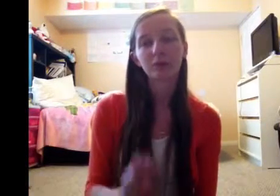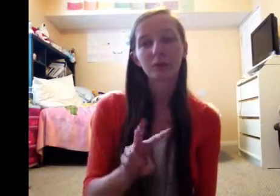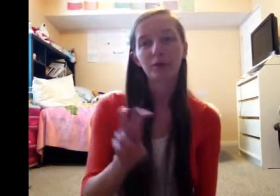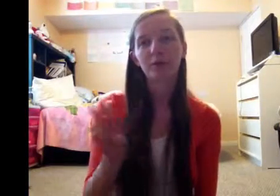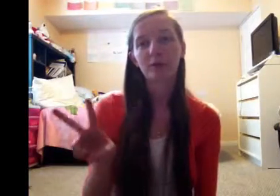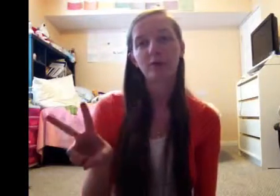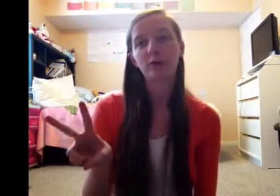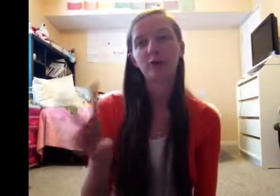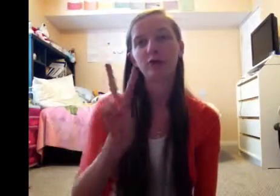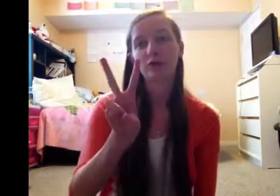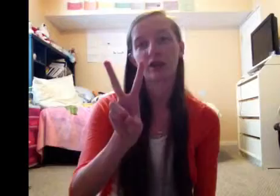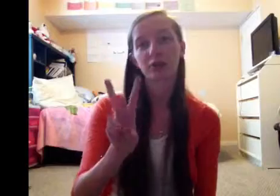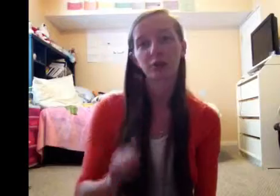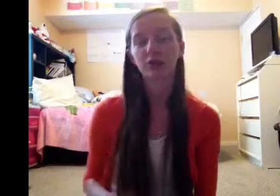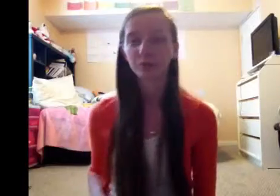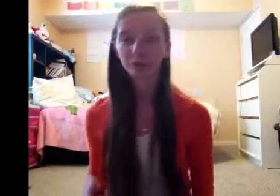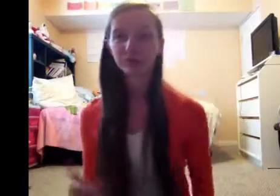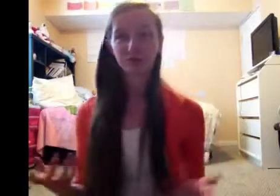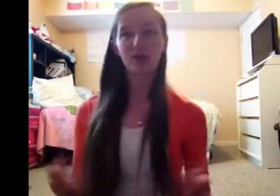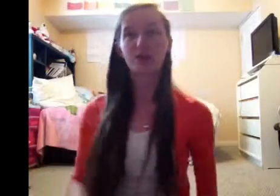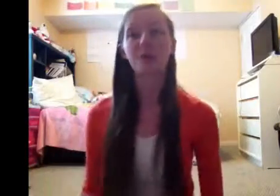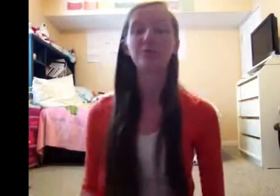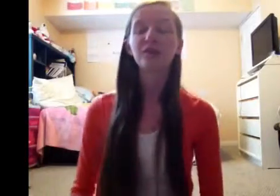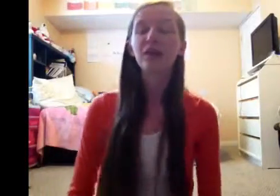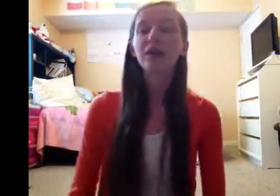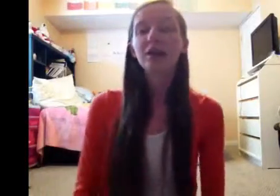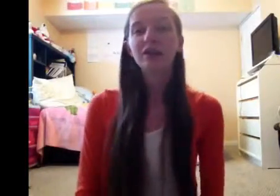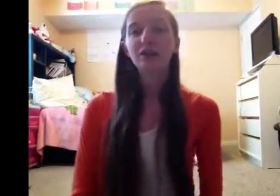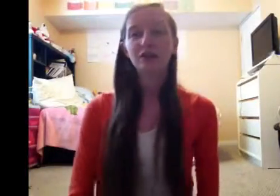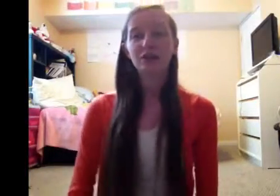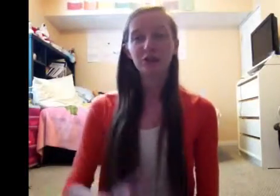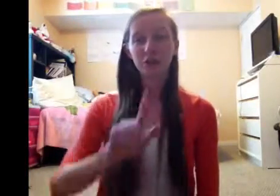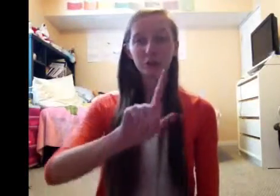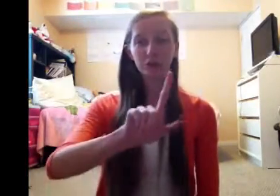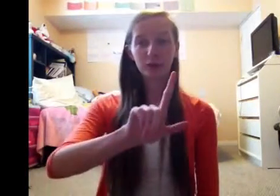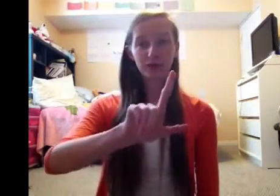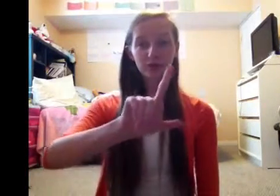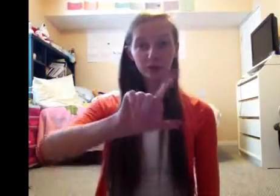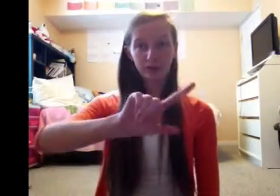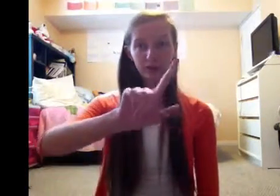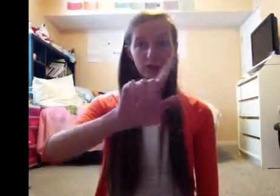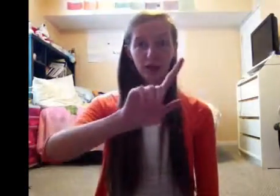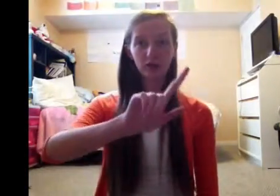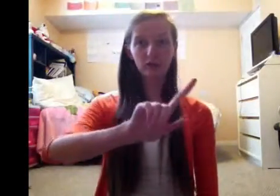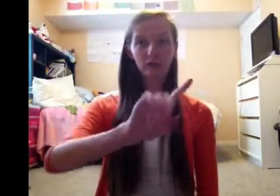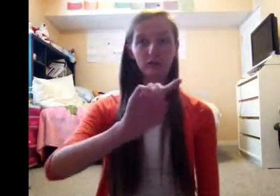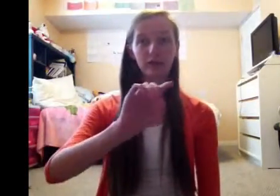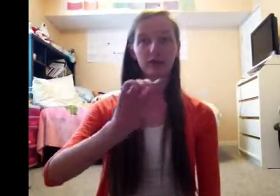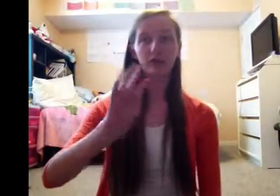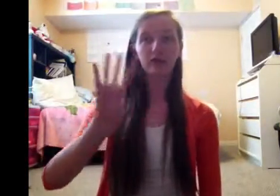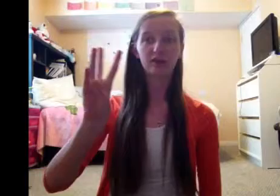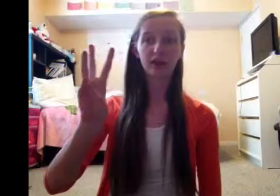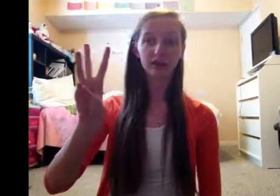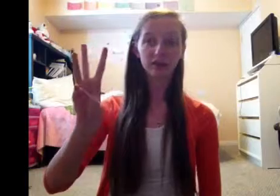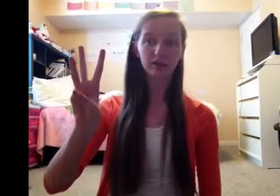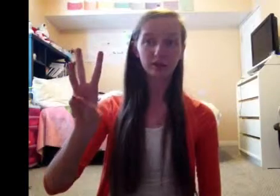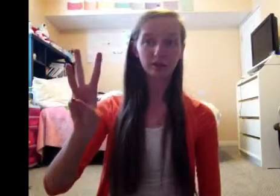only pair of 2s uses an actual 2. Anyway, so then you do 20 with the little L, and then 6,